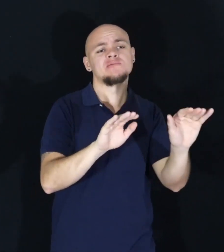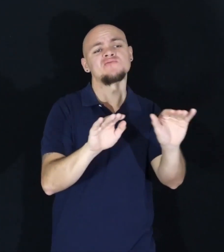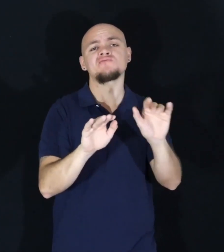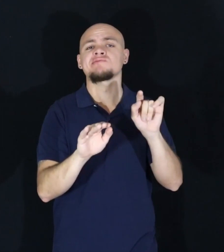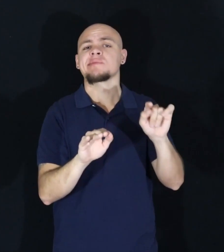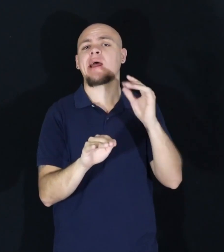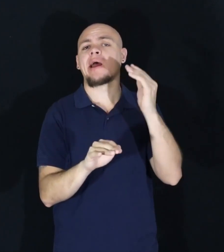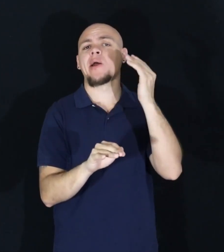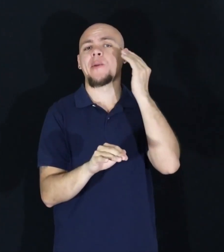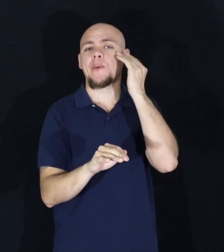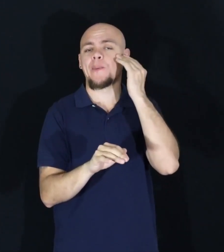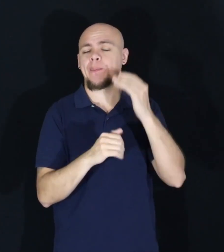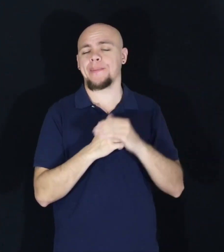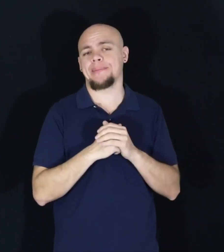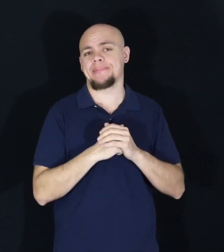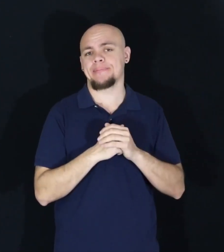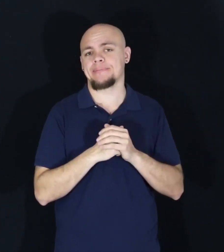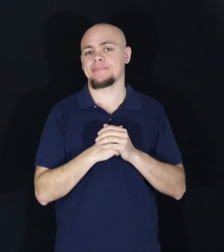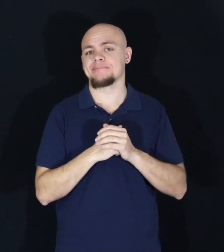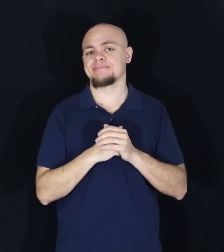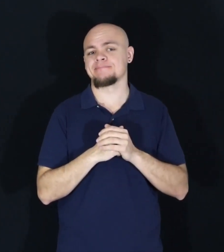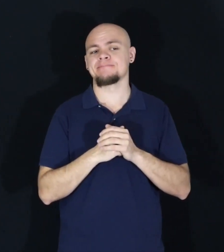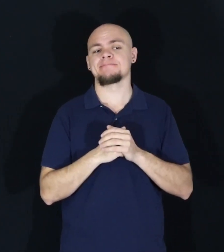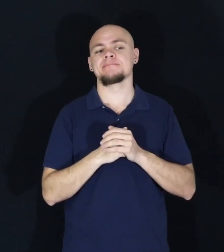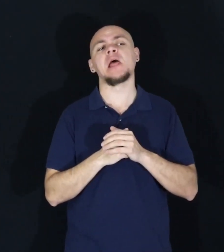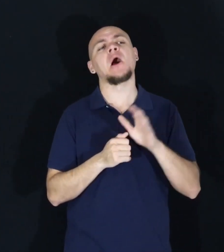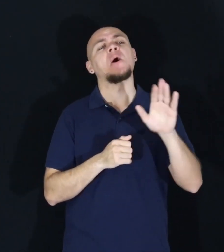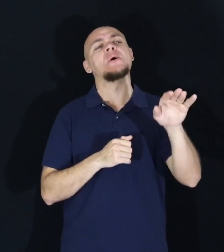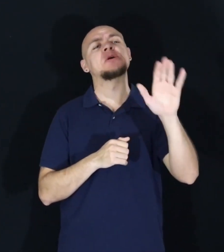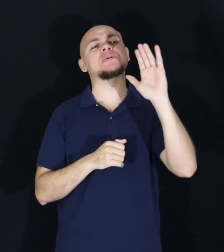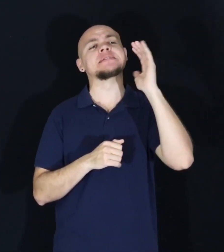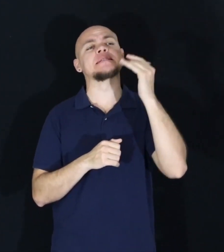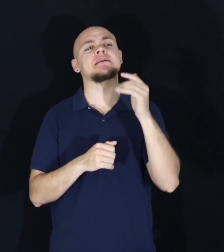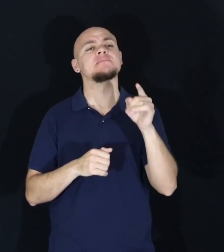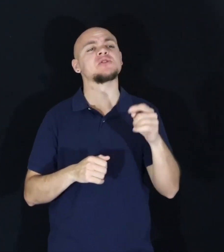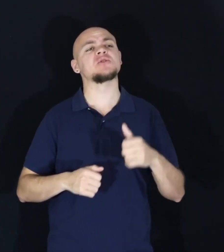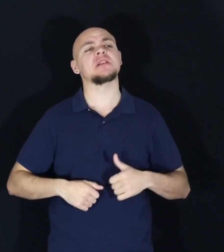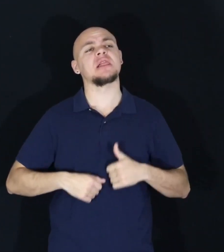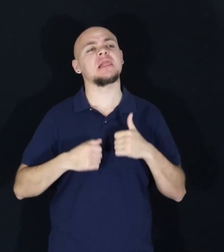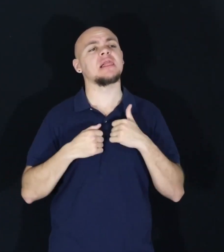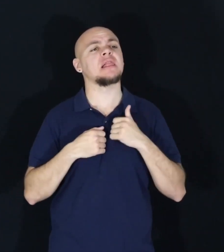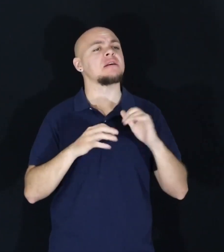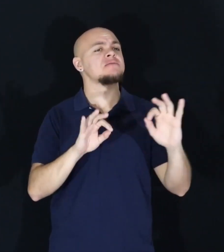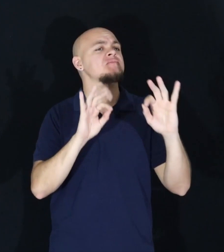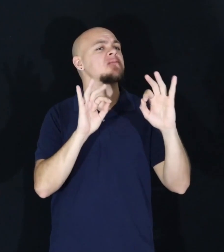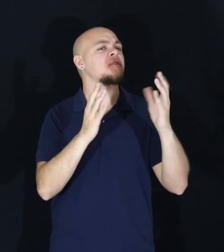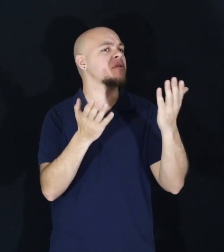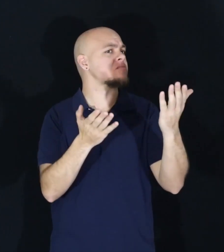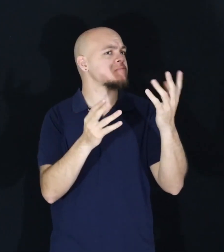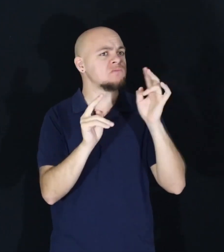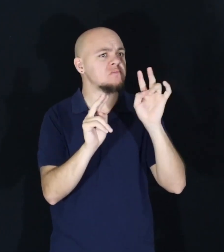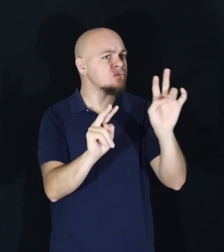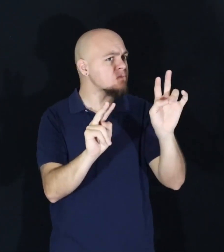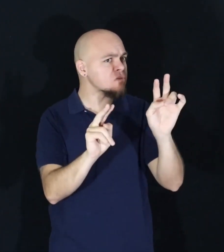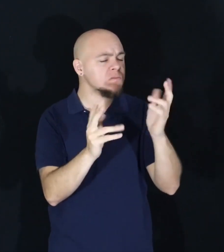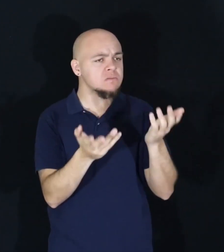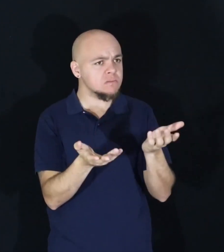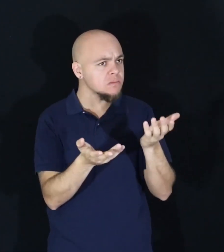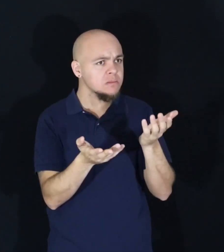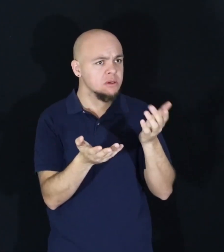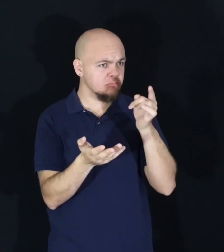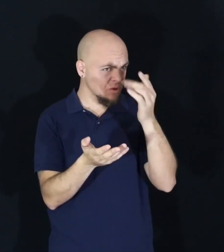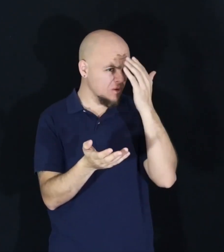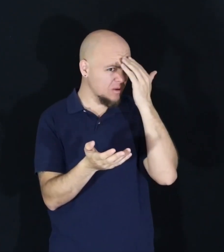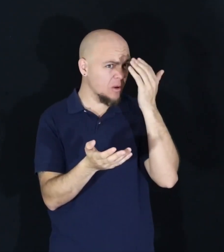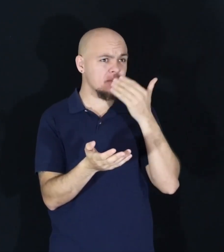clearly knew. "You seem to be living the dream," I said to him, admiring his way of life. "So you would know